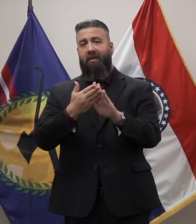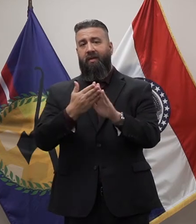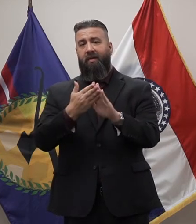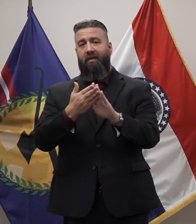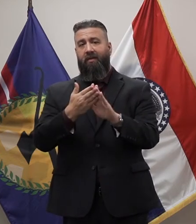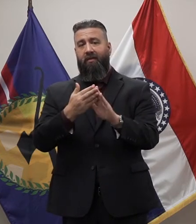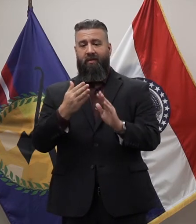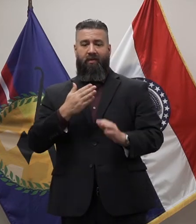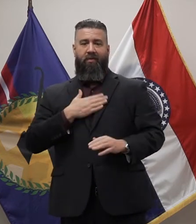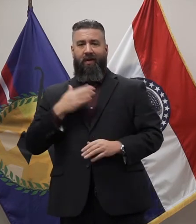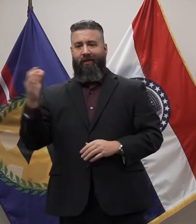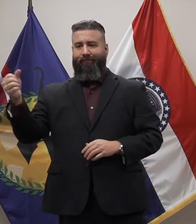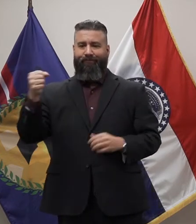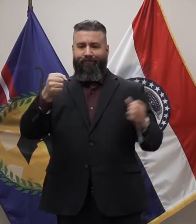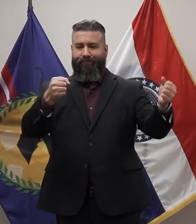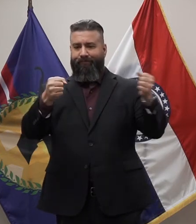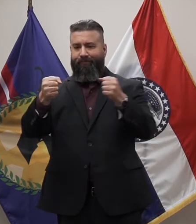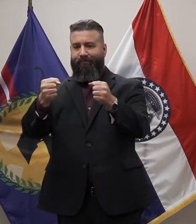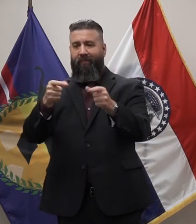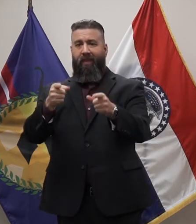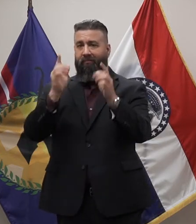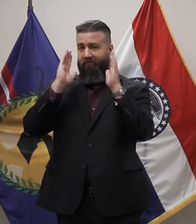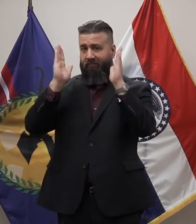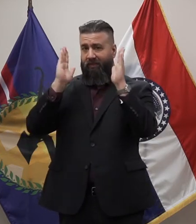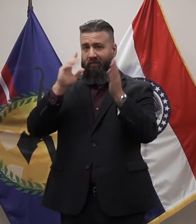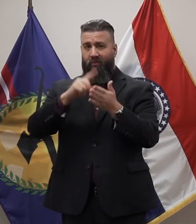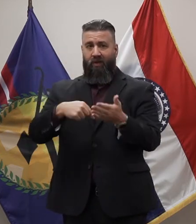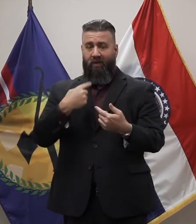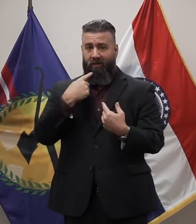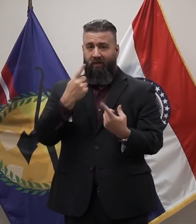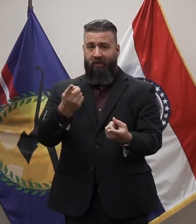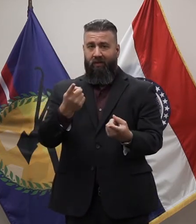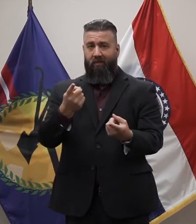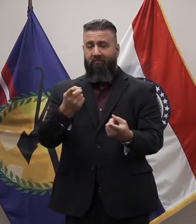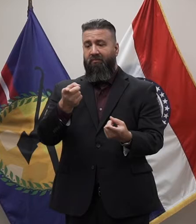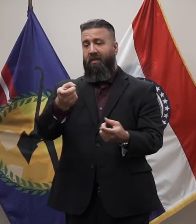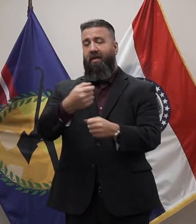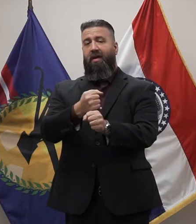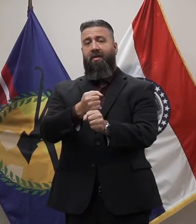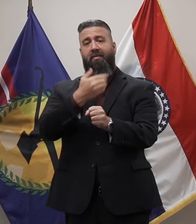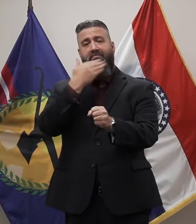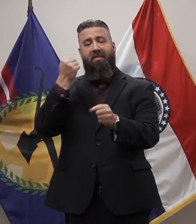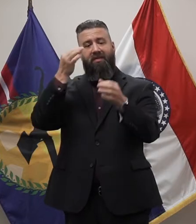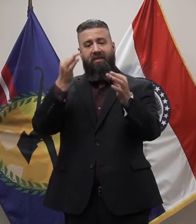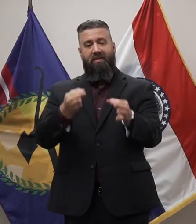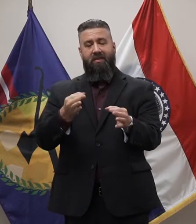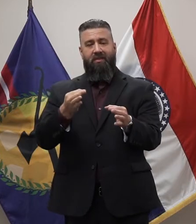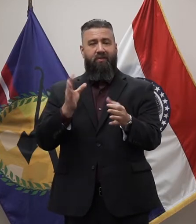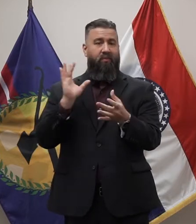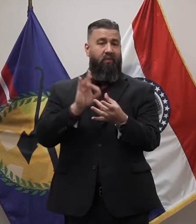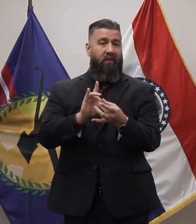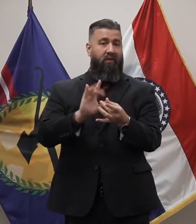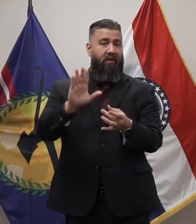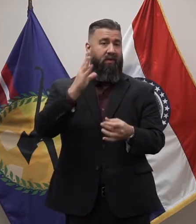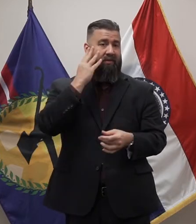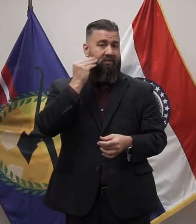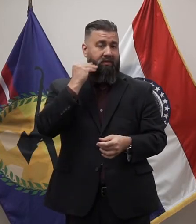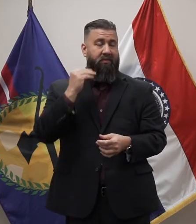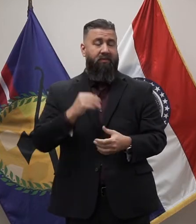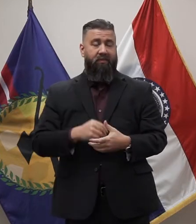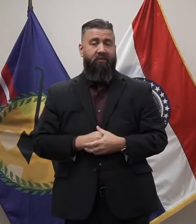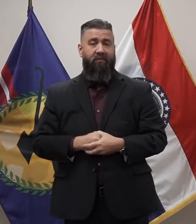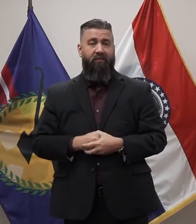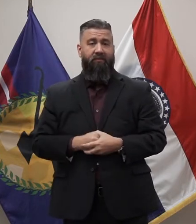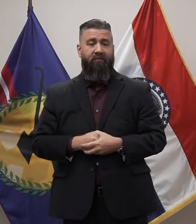appointees. They hear what I have to say, and then they make the best decision based on their experience and their management of the